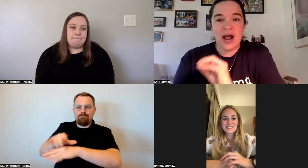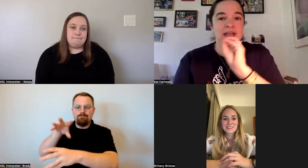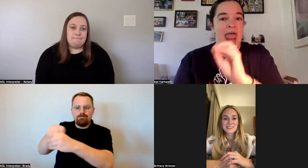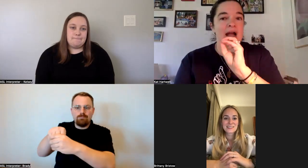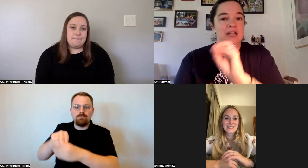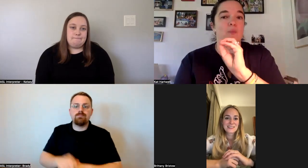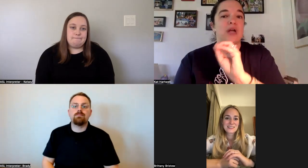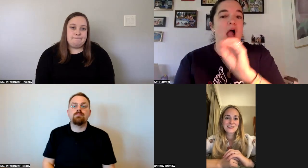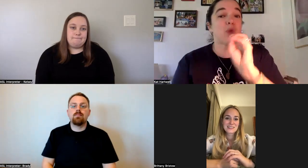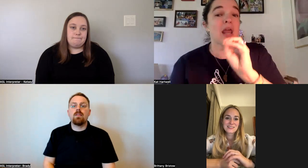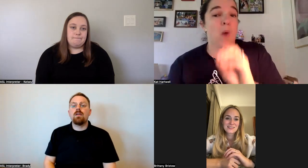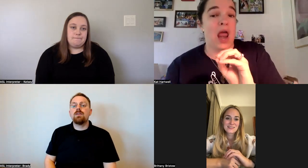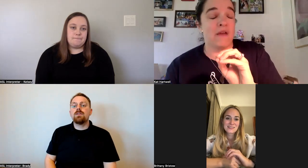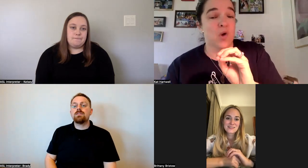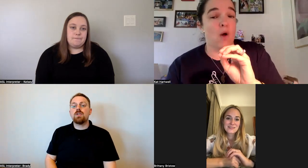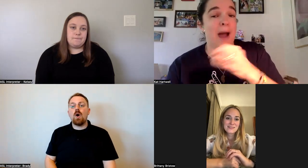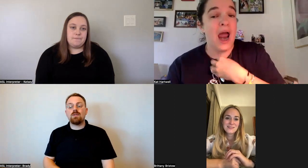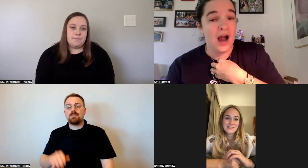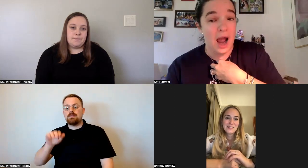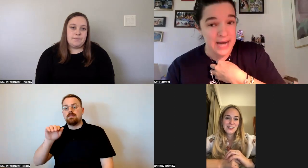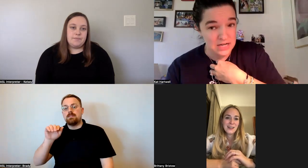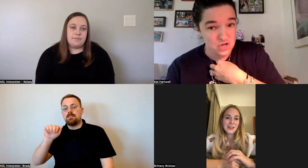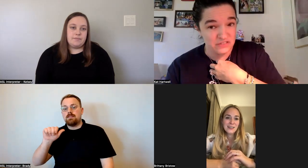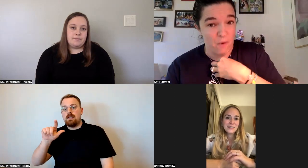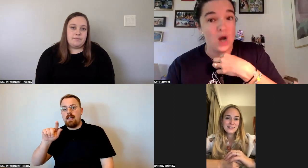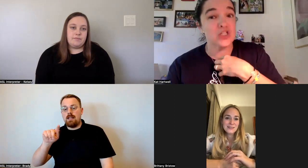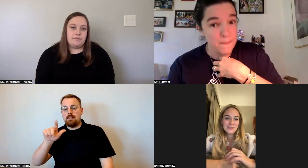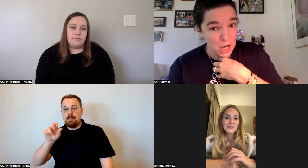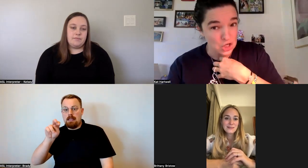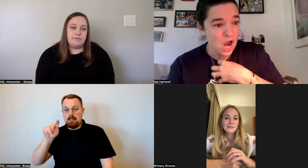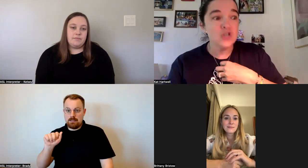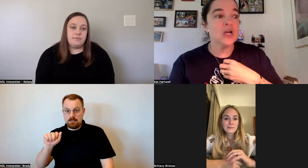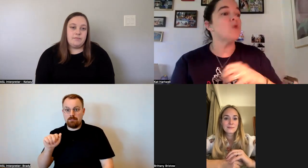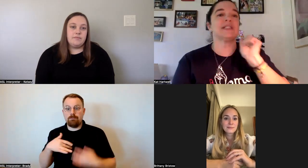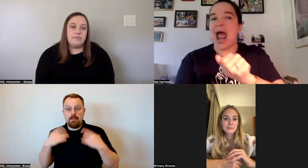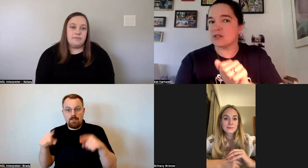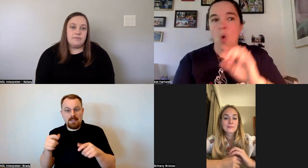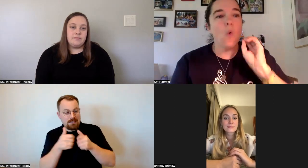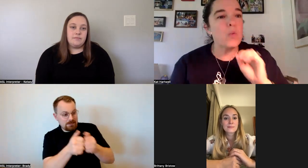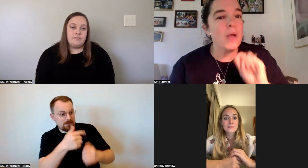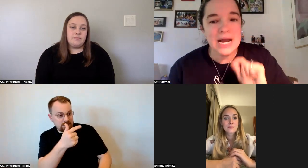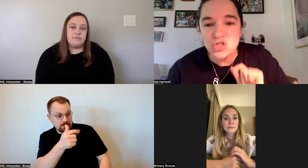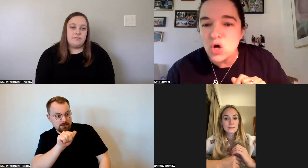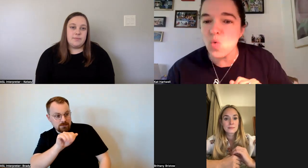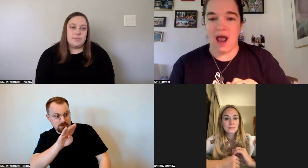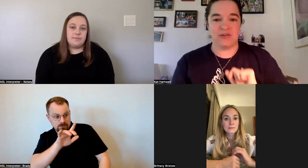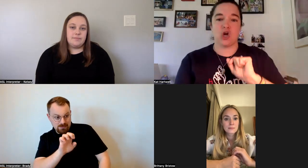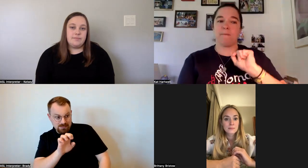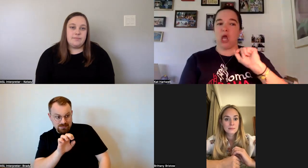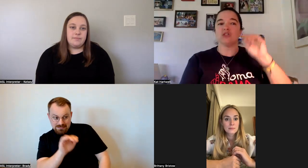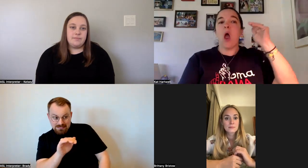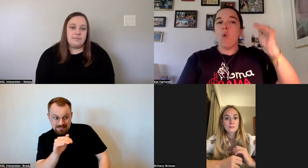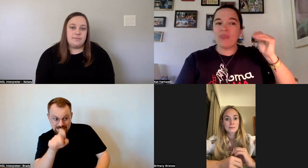Atlanta event and Gabrielle right away for my accommodation for interpreter. Because now we will make sure you